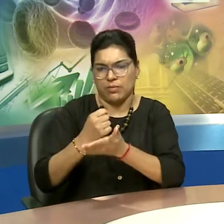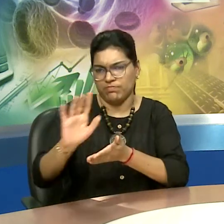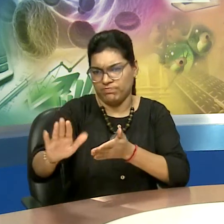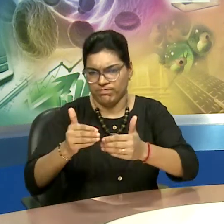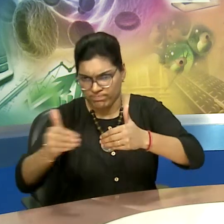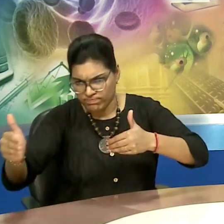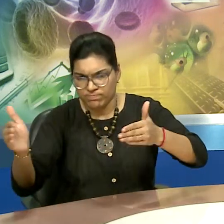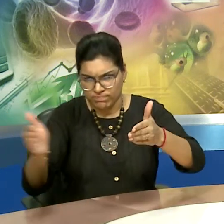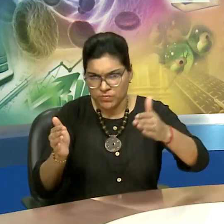law